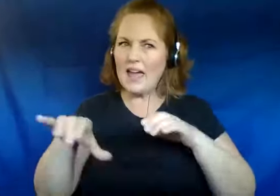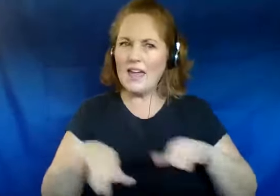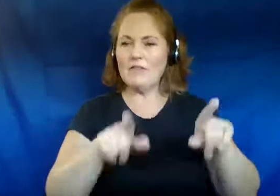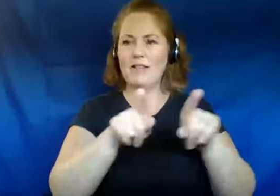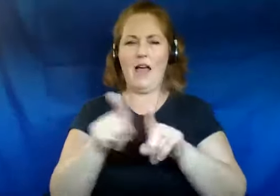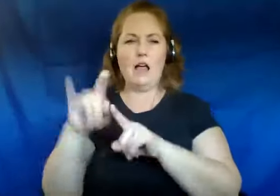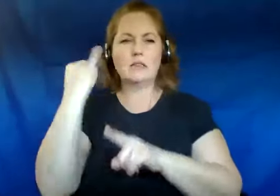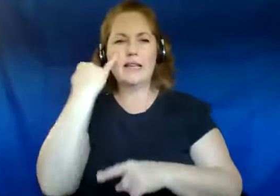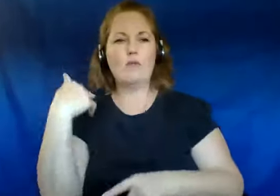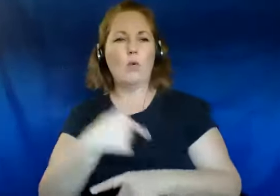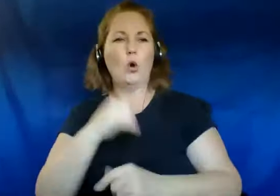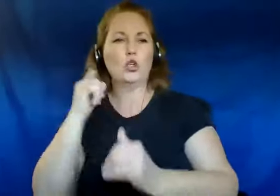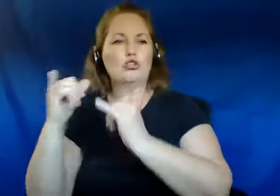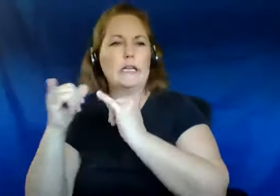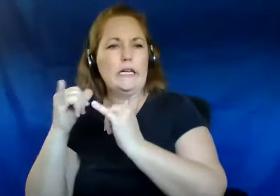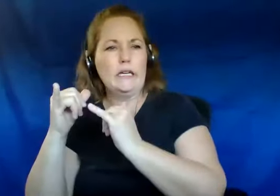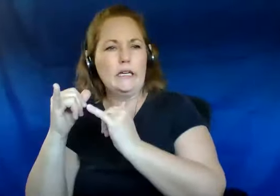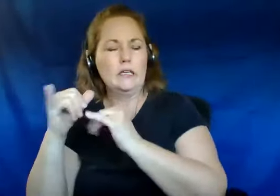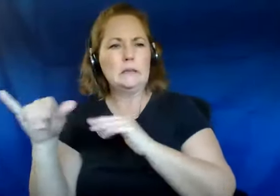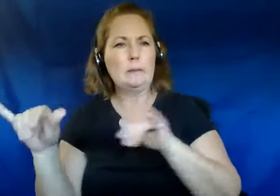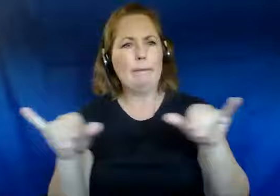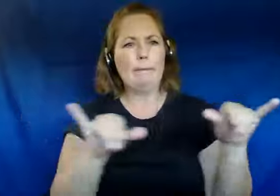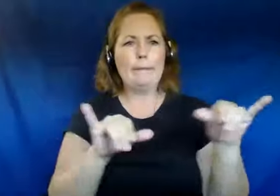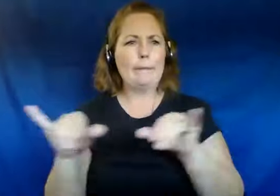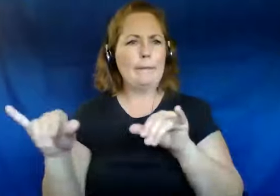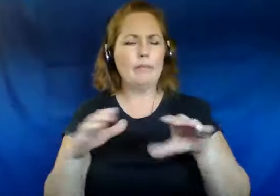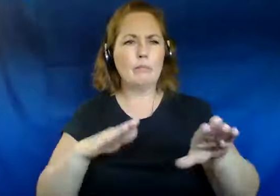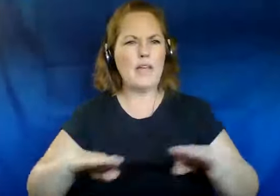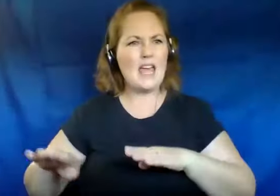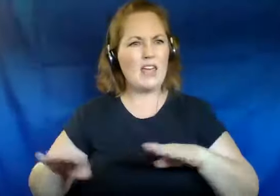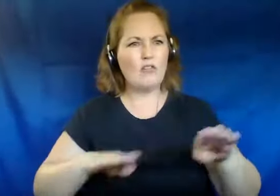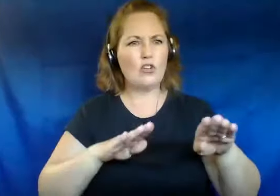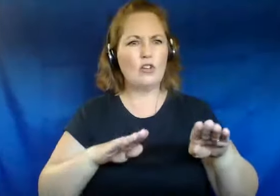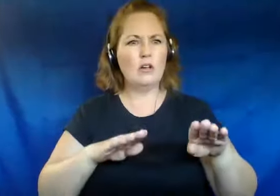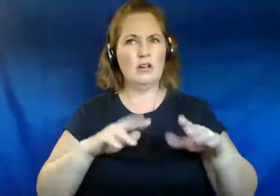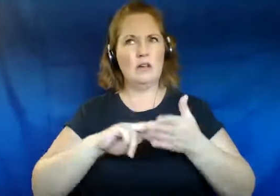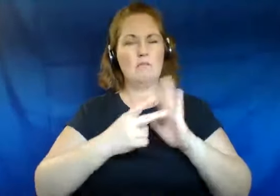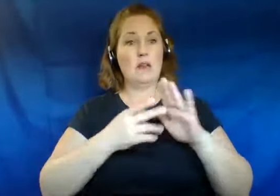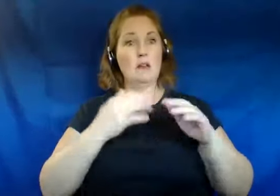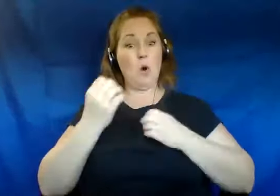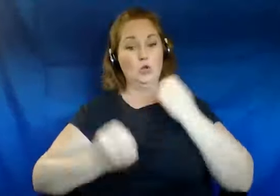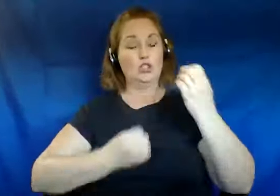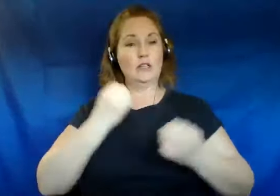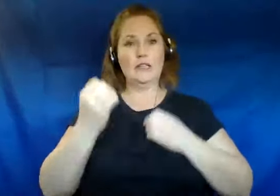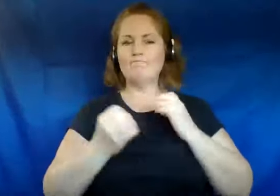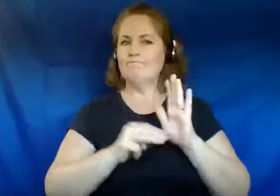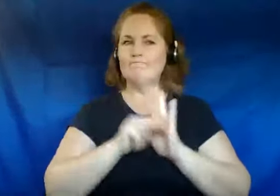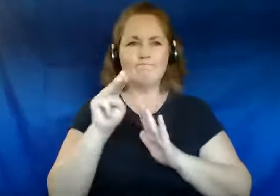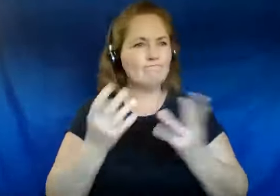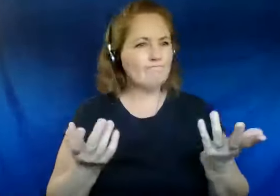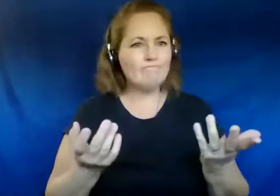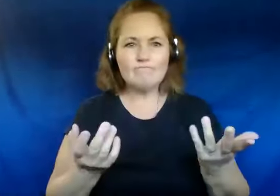and act so emotionally immature. To achieve